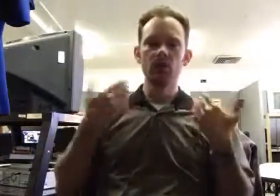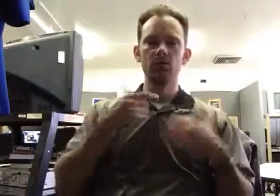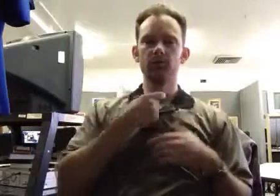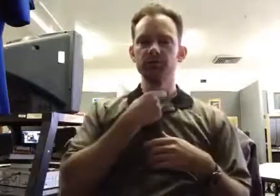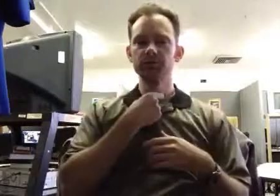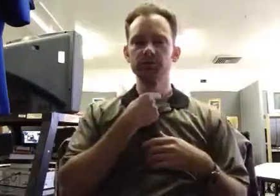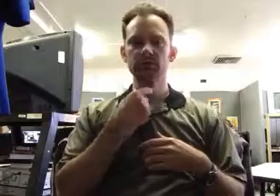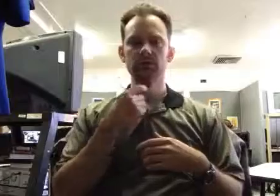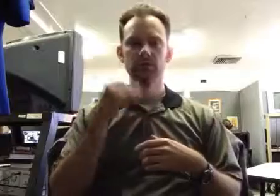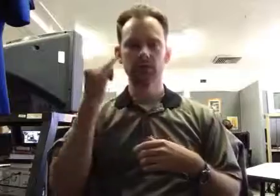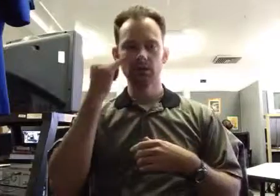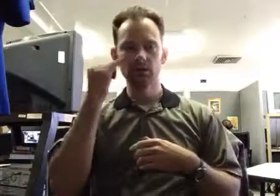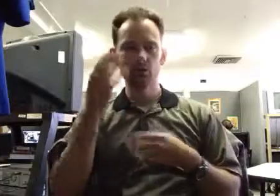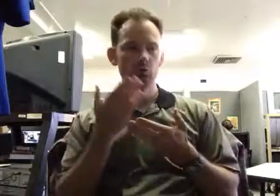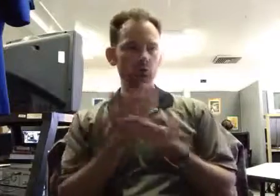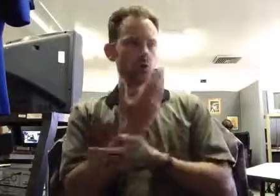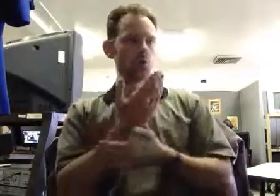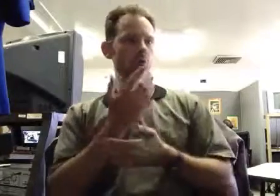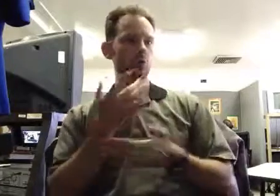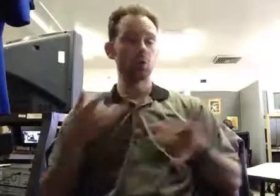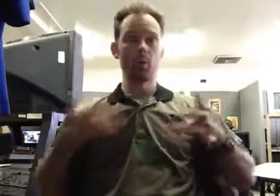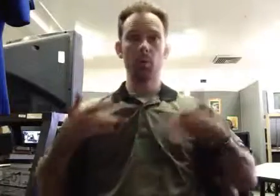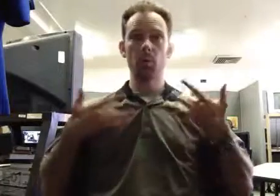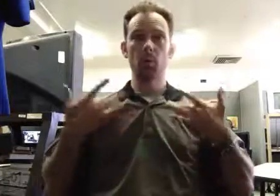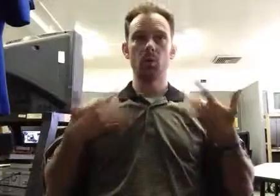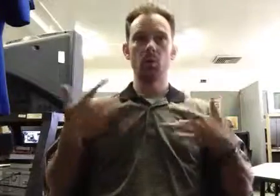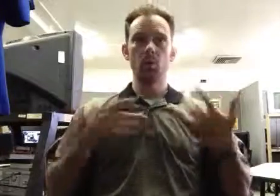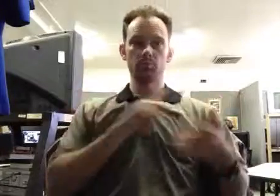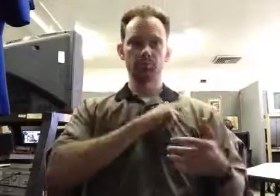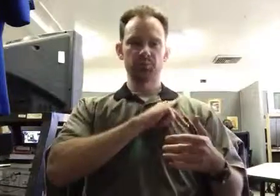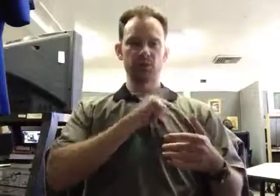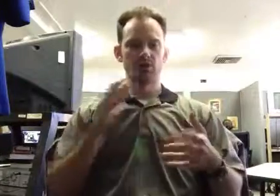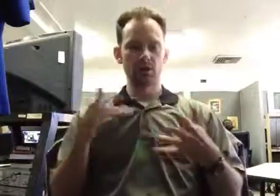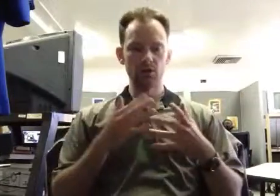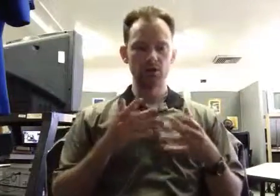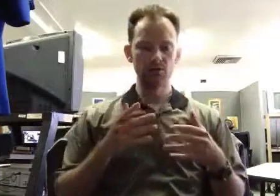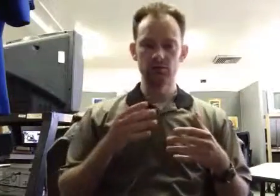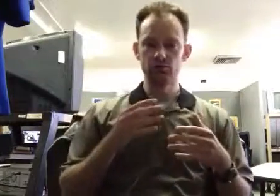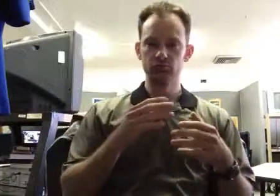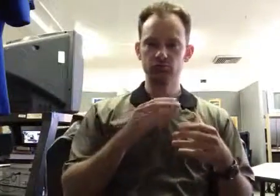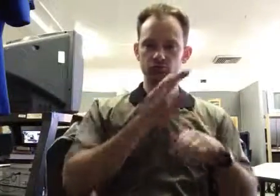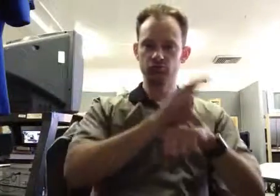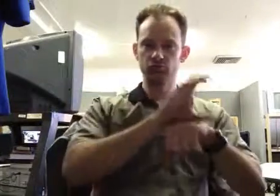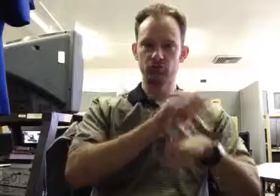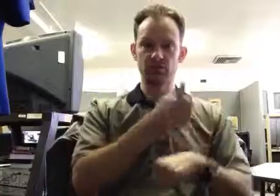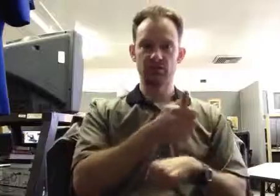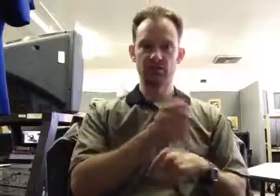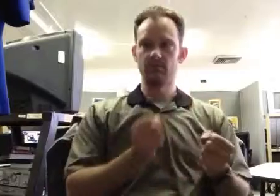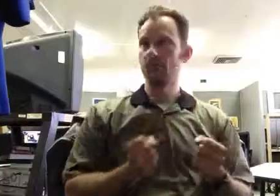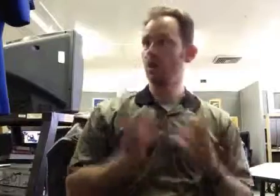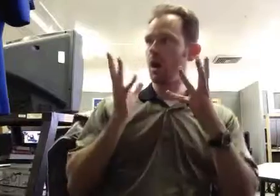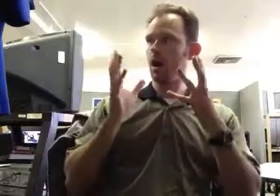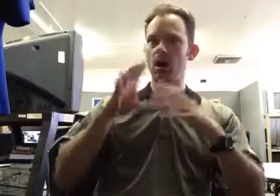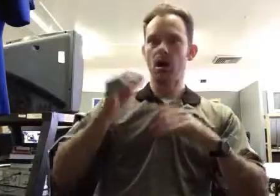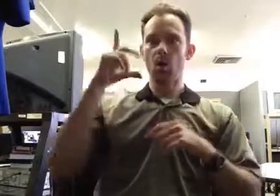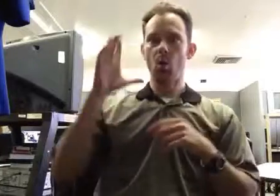ideas who was an exciting person and brought that Catholic Church to life. The community was so happy about this that